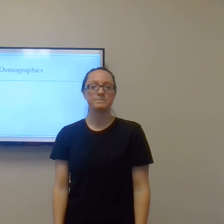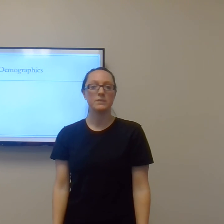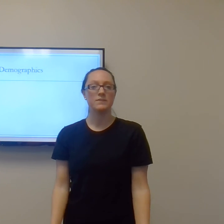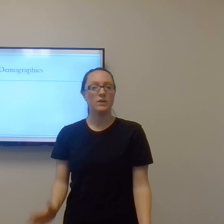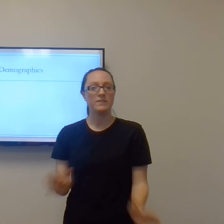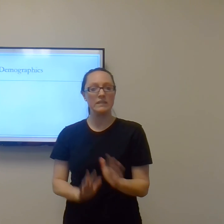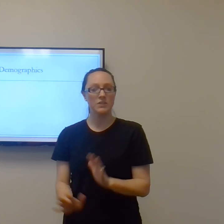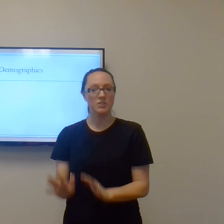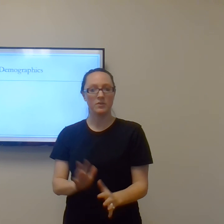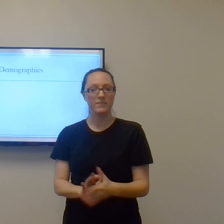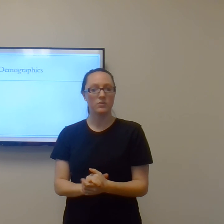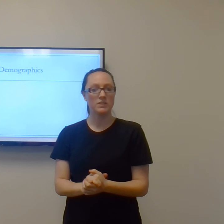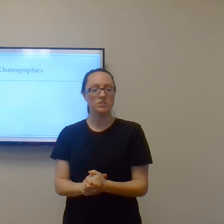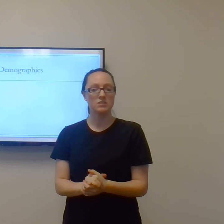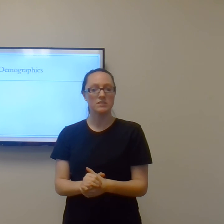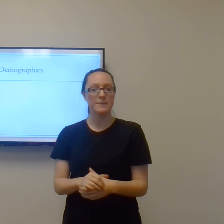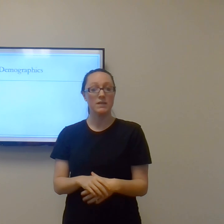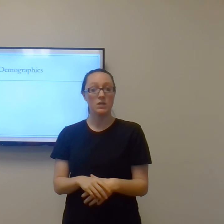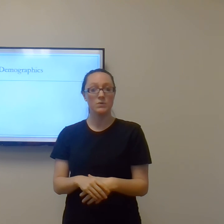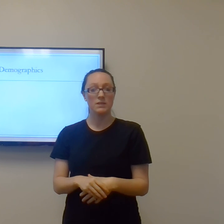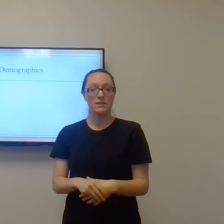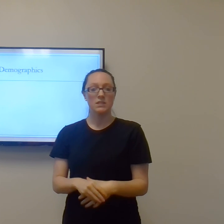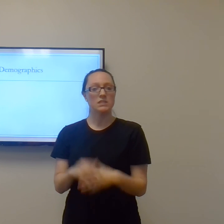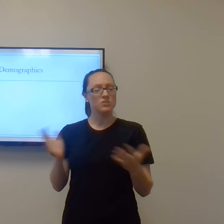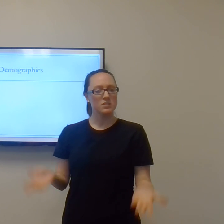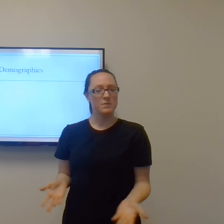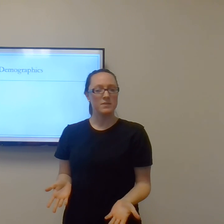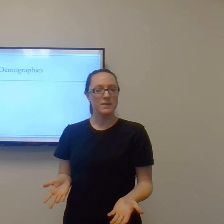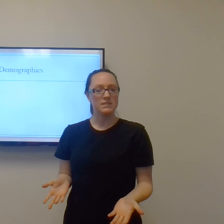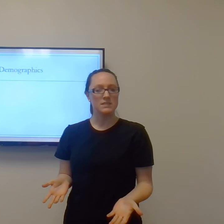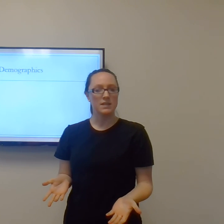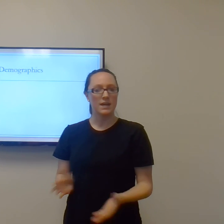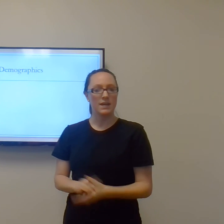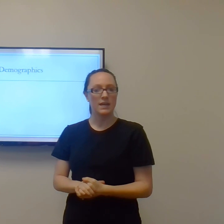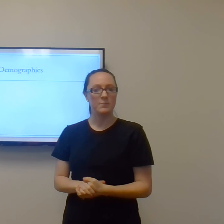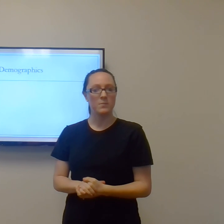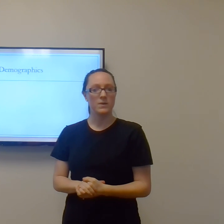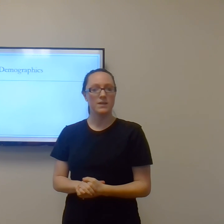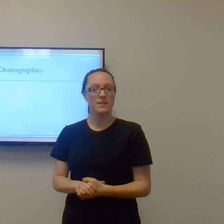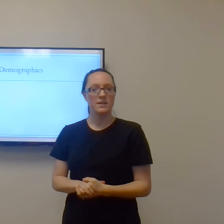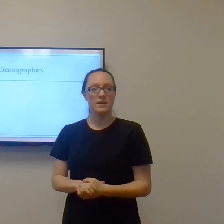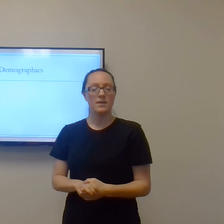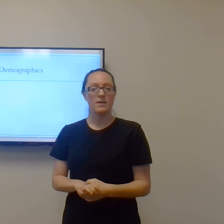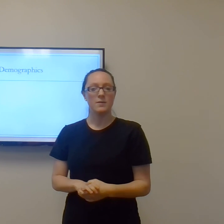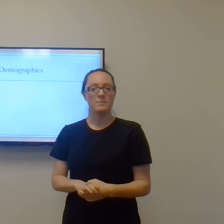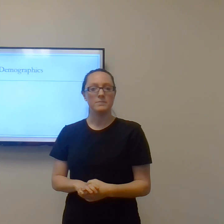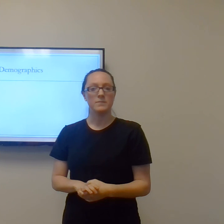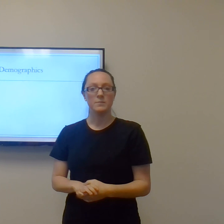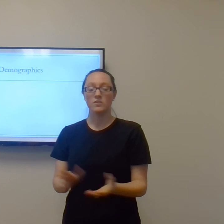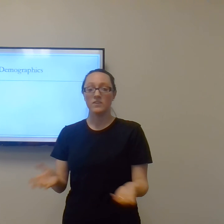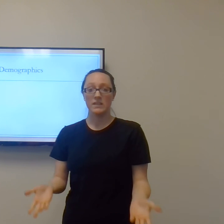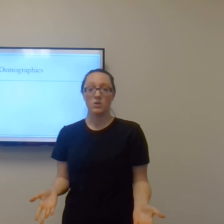But if you have any other demographic questions, just let me know. These are just some of the basics that I kind of came up with. Let me know if you have any